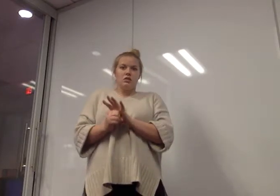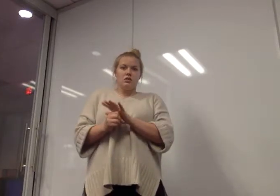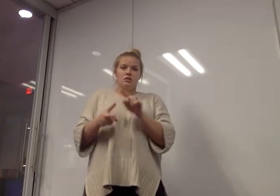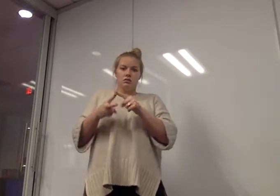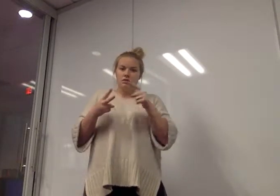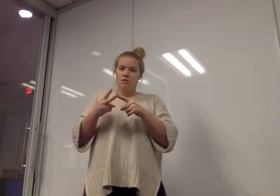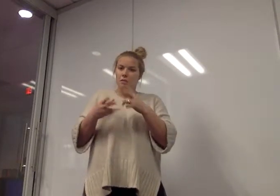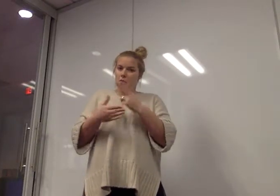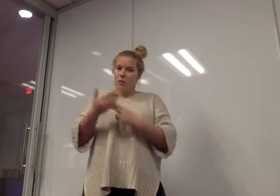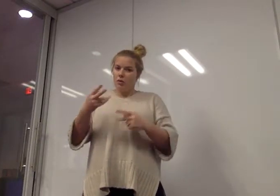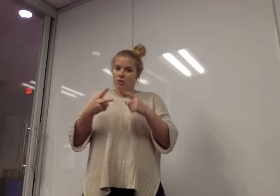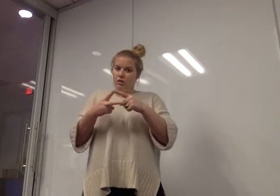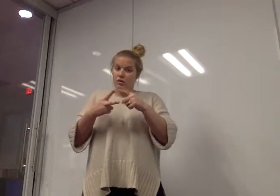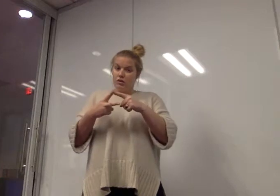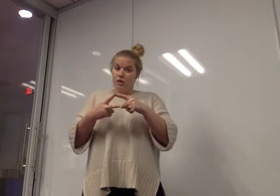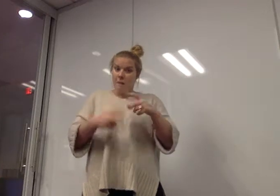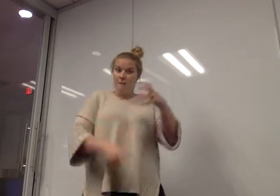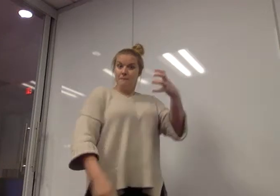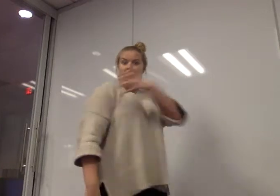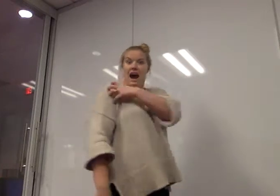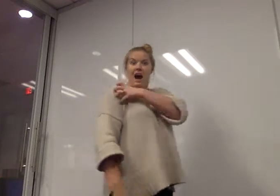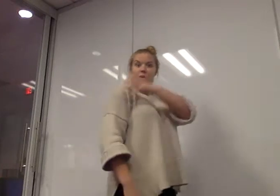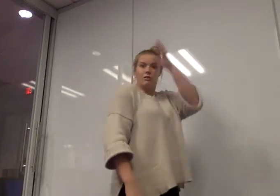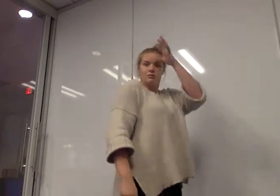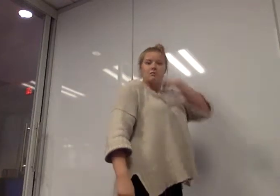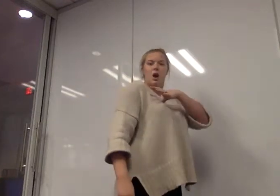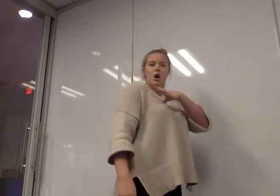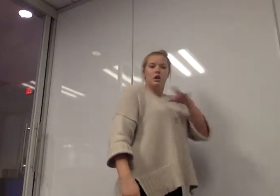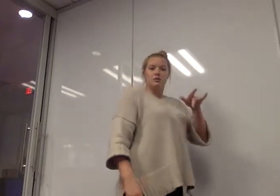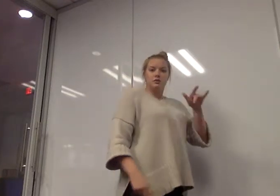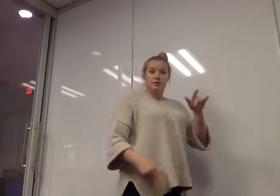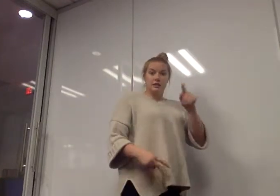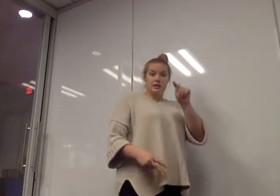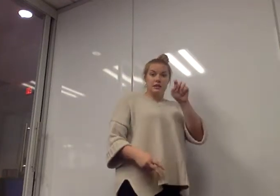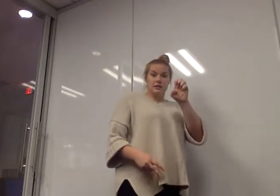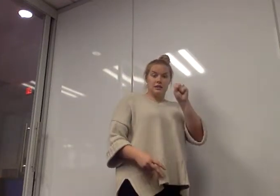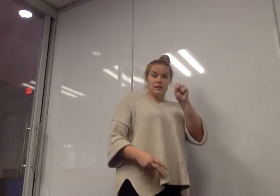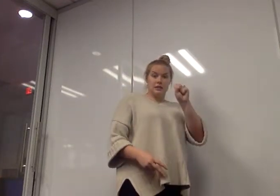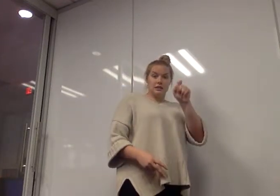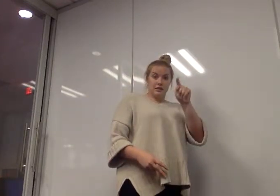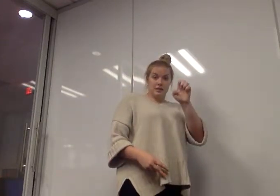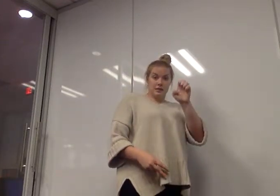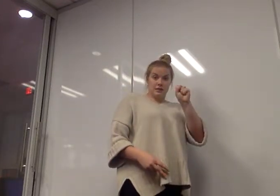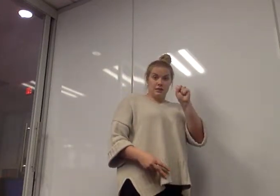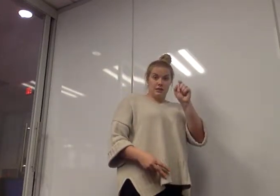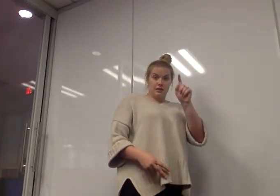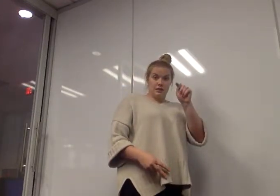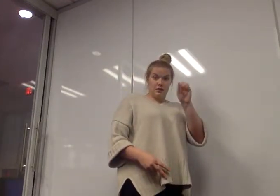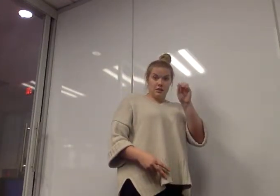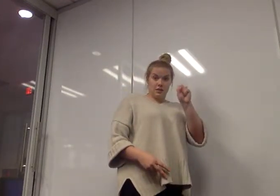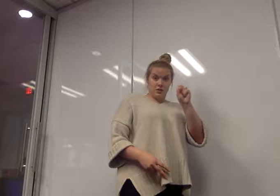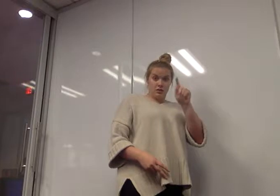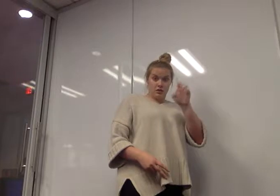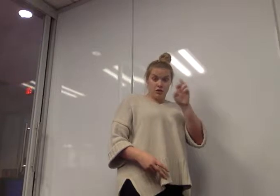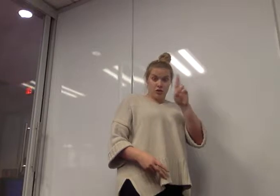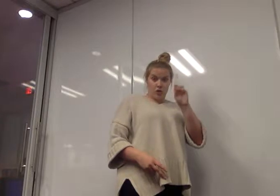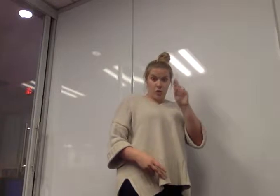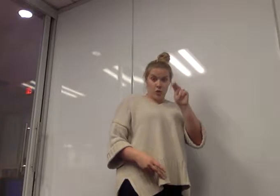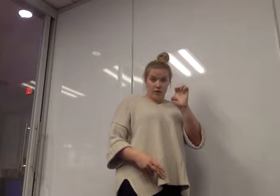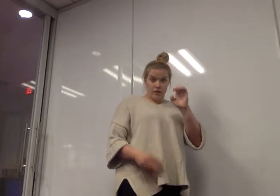high-power alpha males in primate hierarchies have high testosterone and low cortisol. And powerful and effective